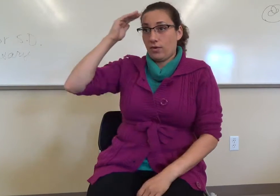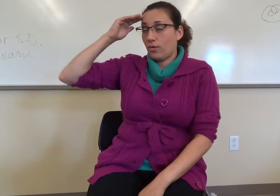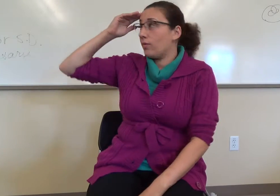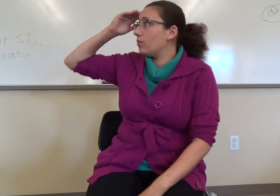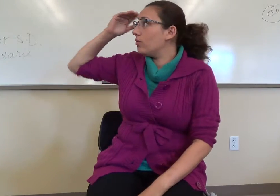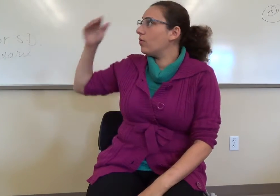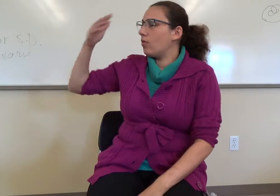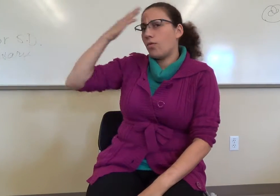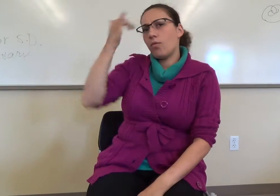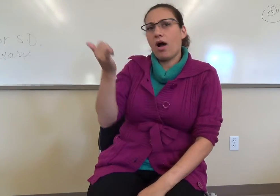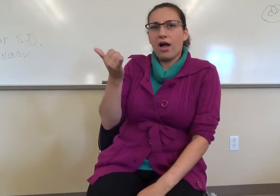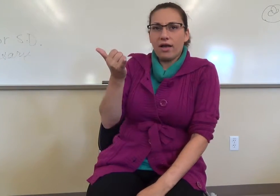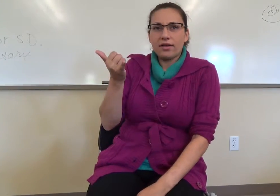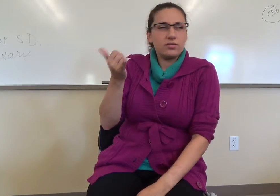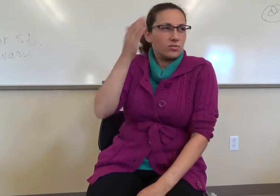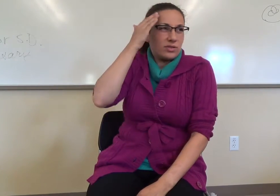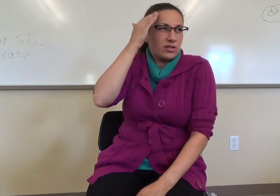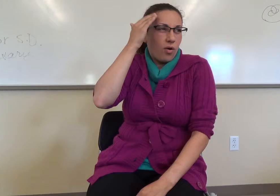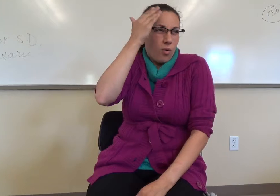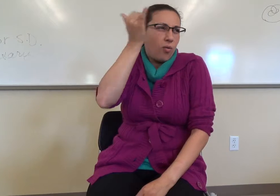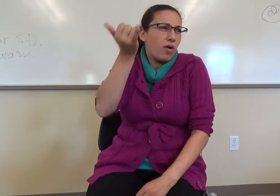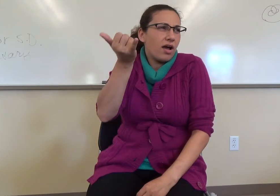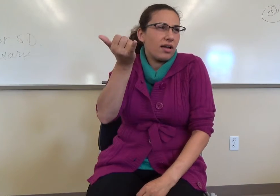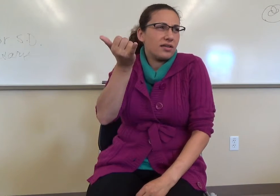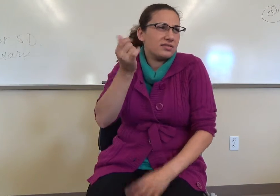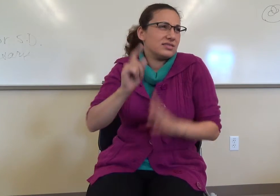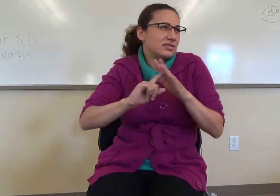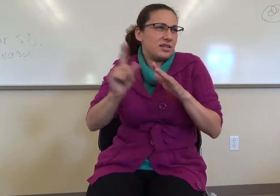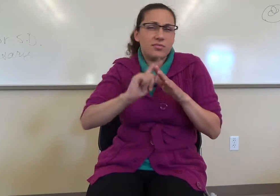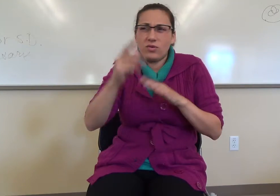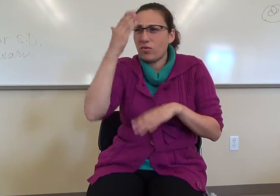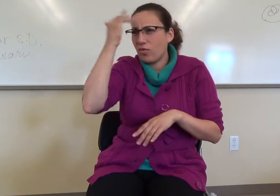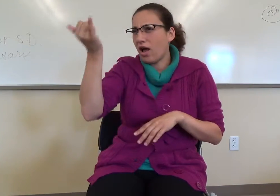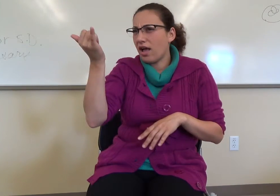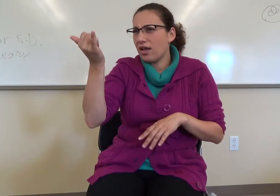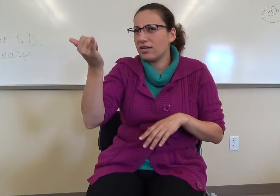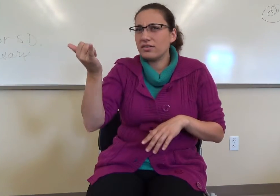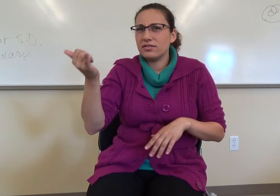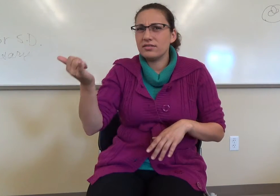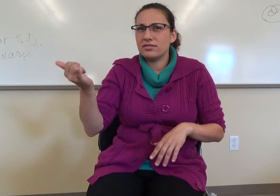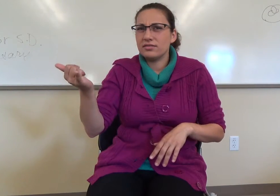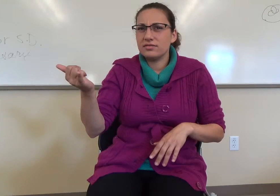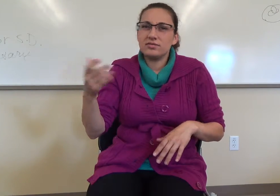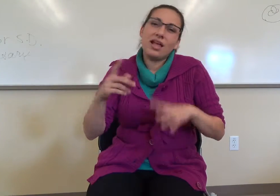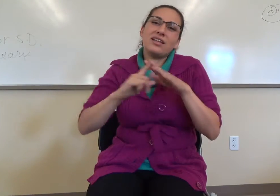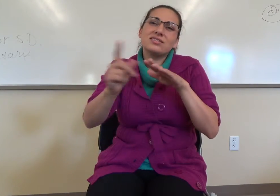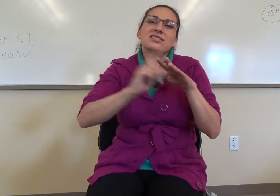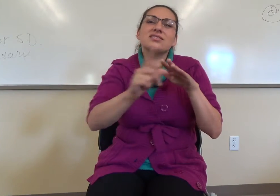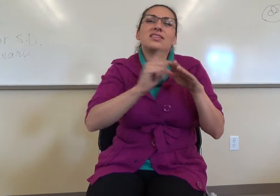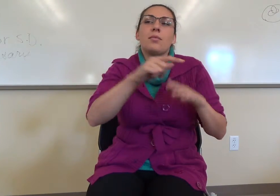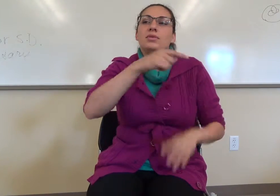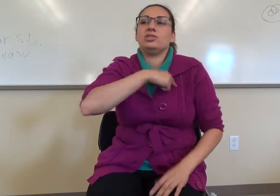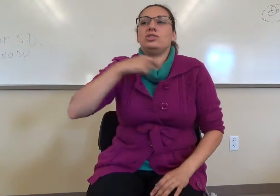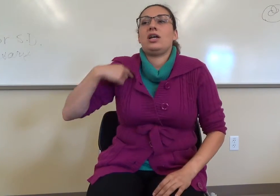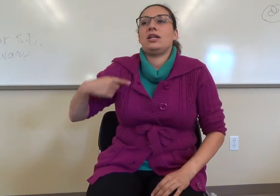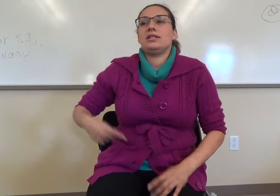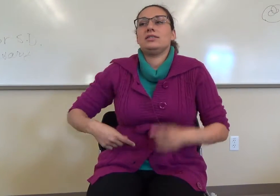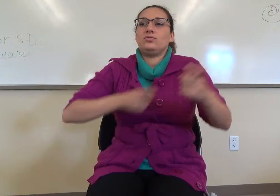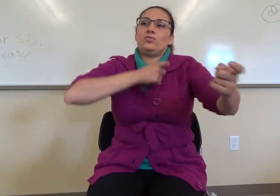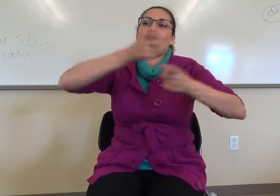why they're escaping to escape Chinese rule. So what's the next